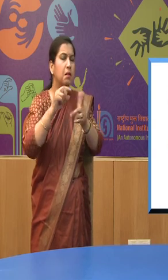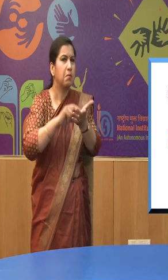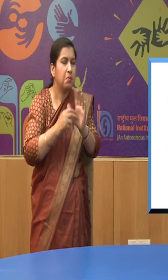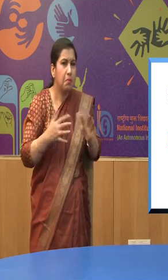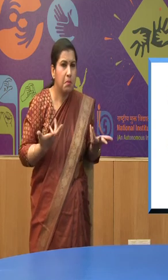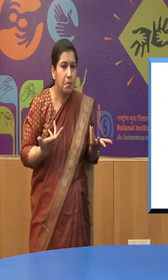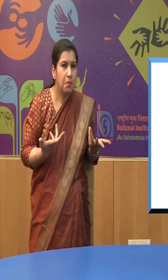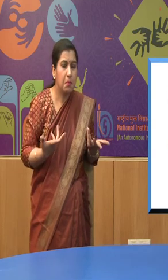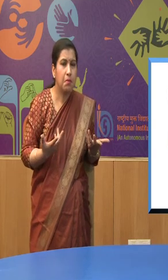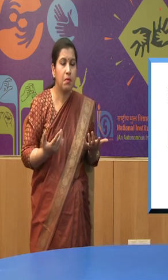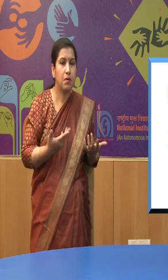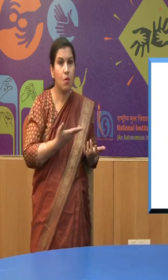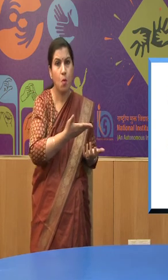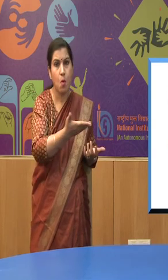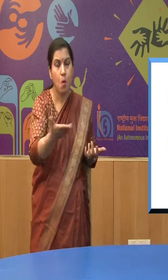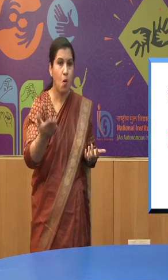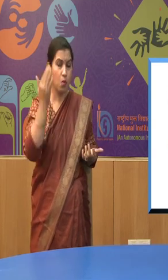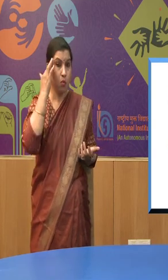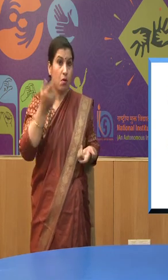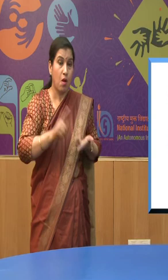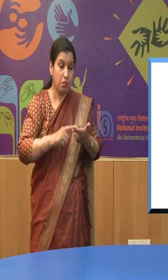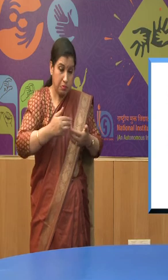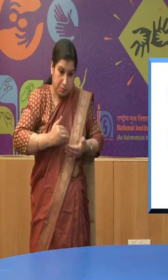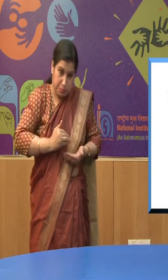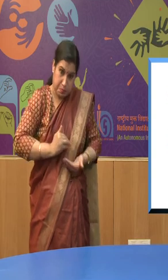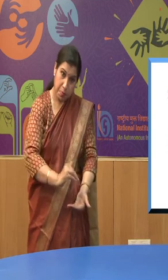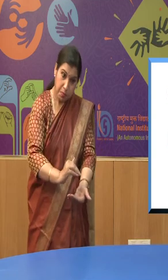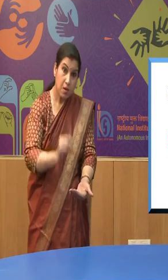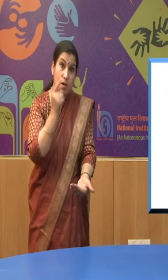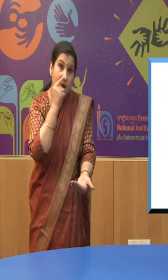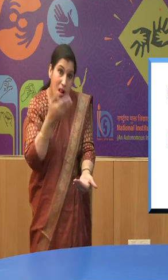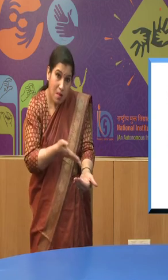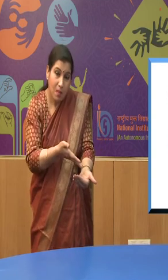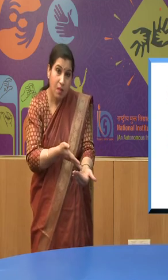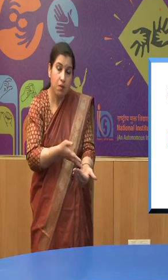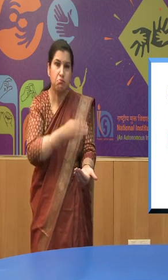This means the practice of killing newly born baby girls,